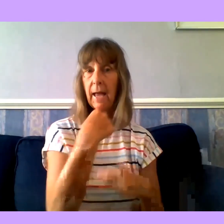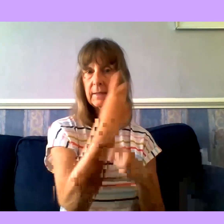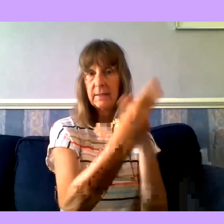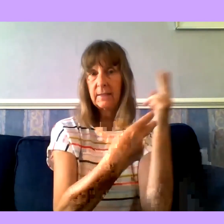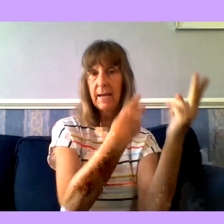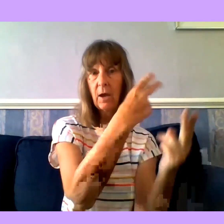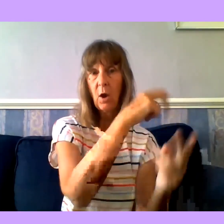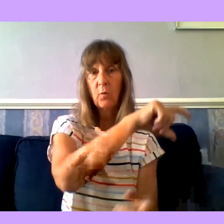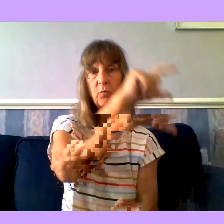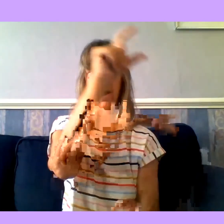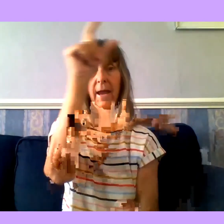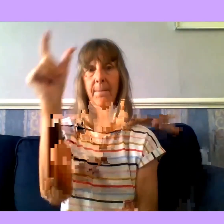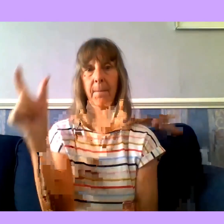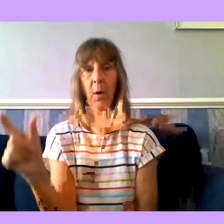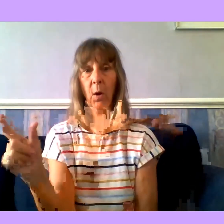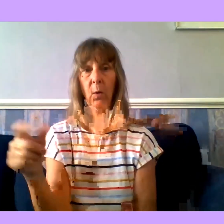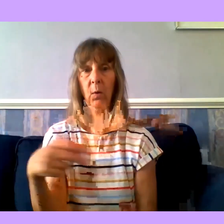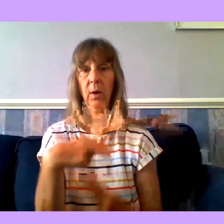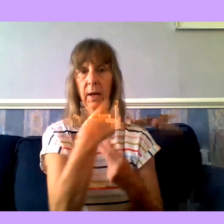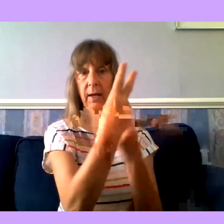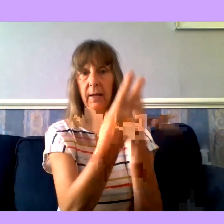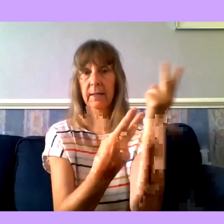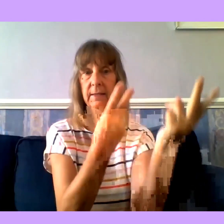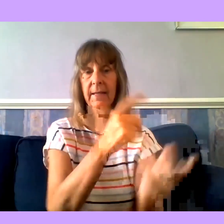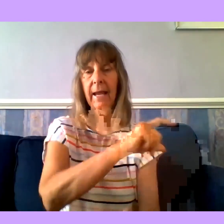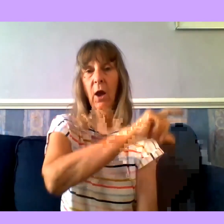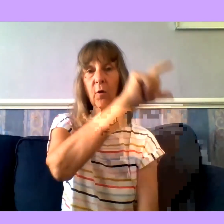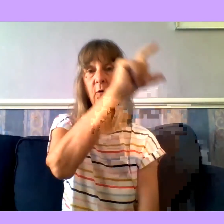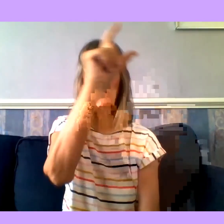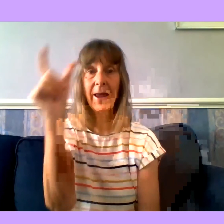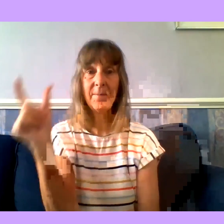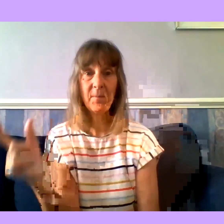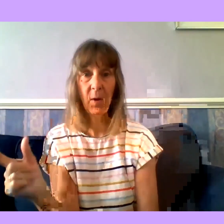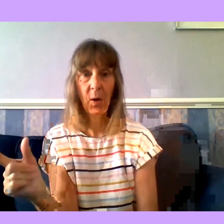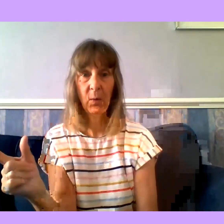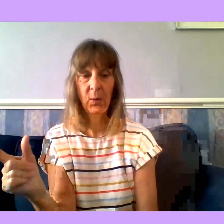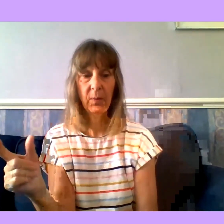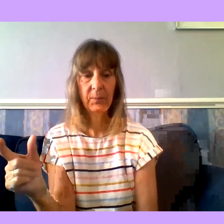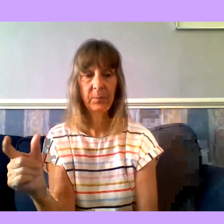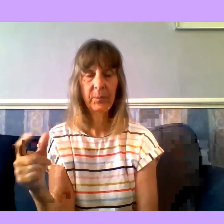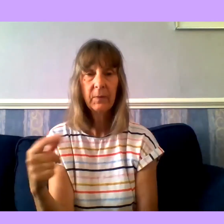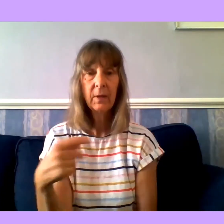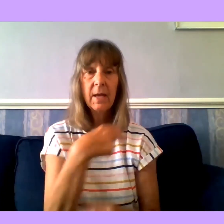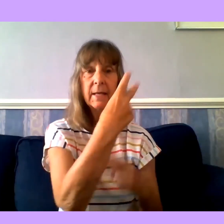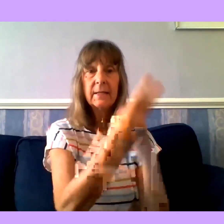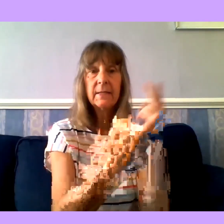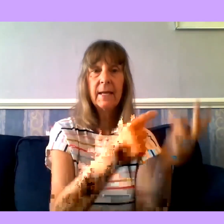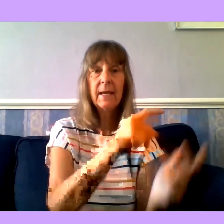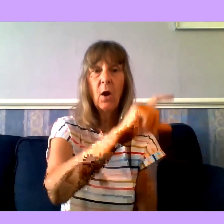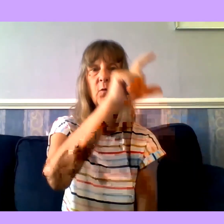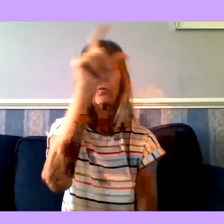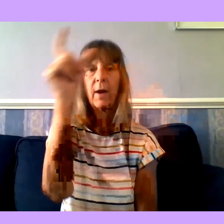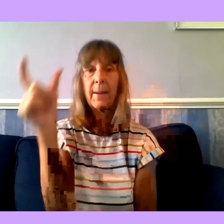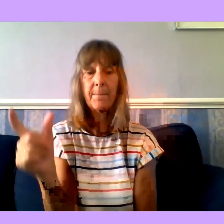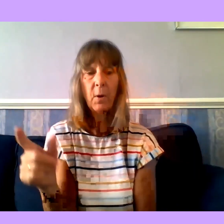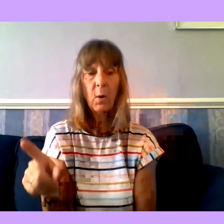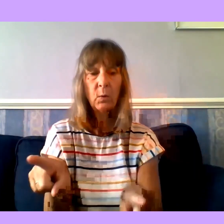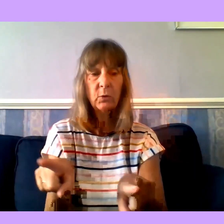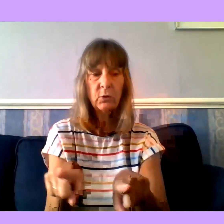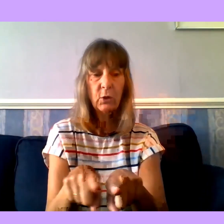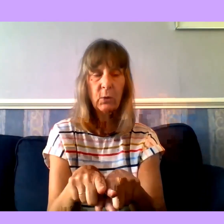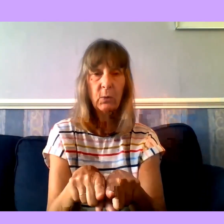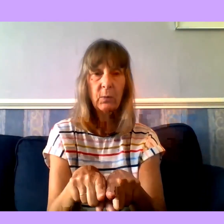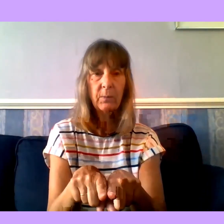I can sing a rainbow. Sing a rainbow, sing a